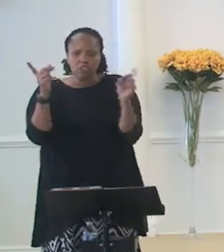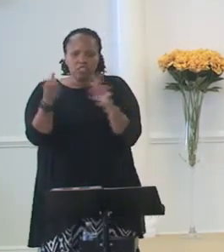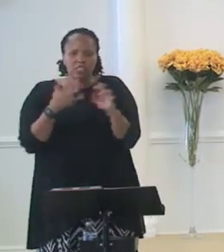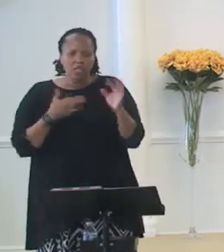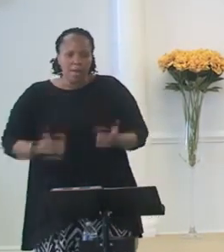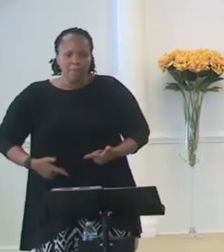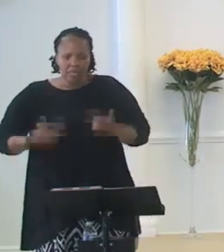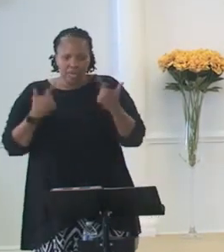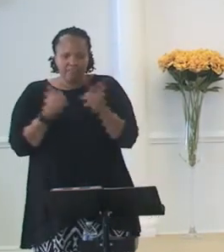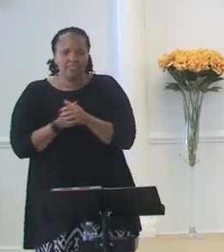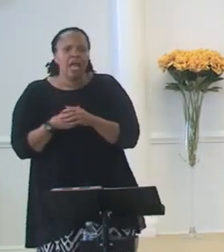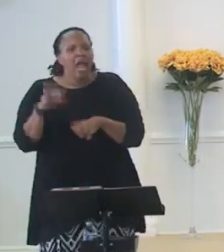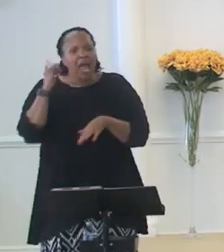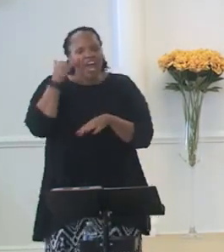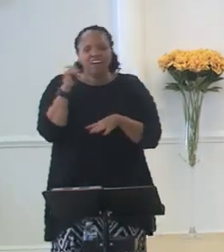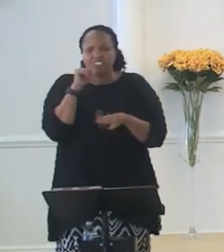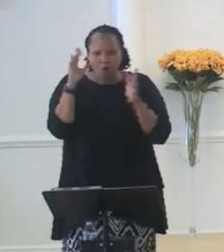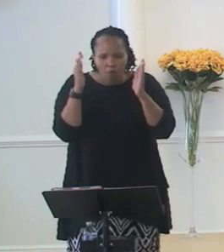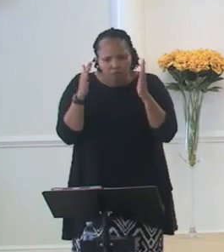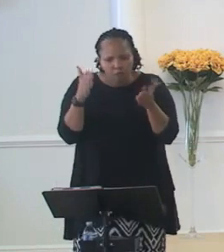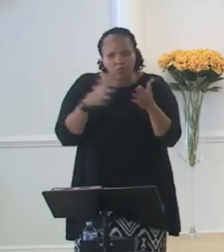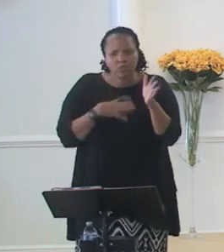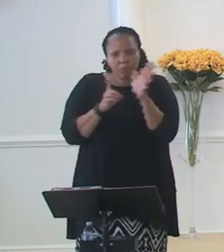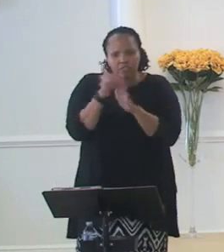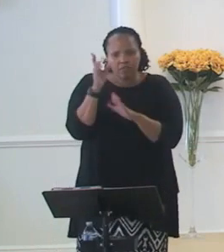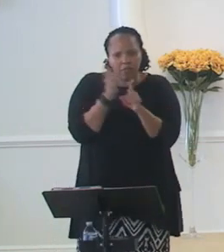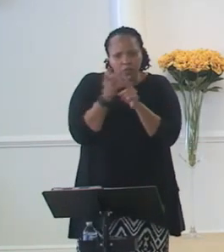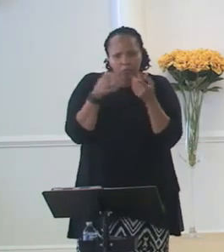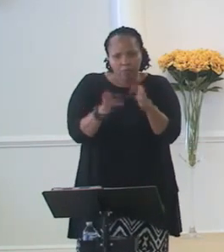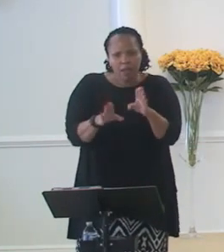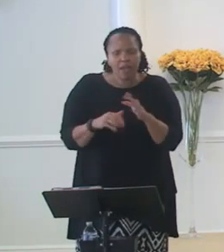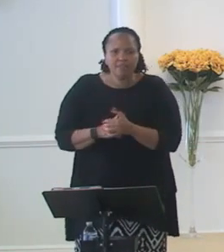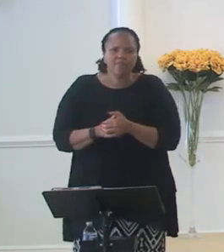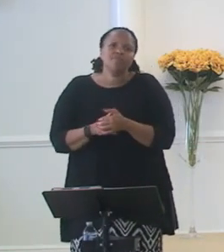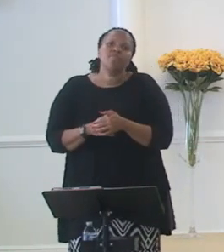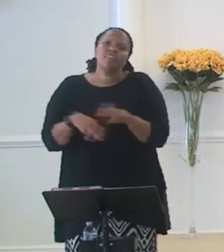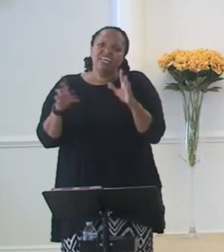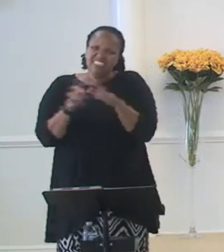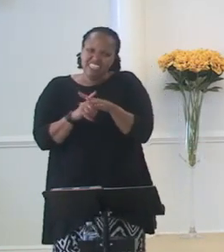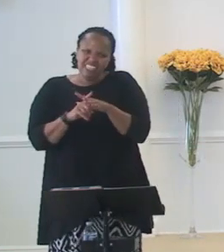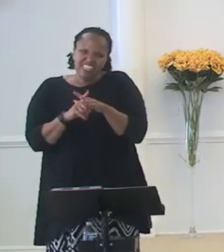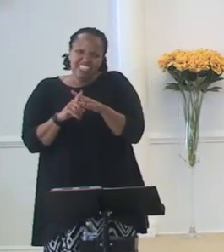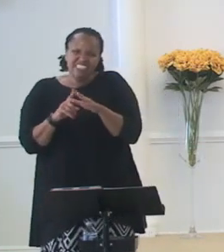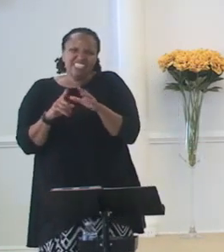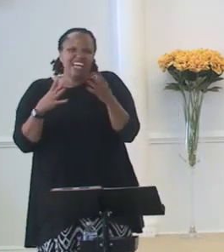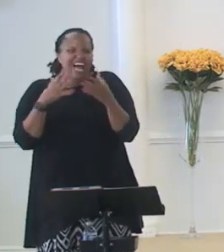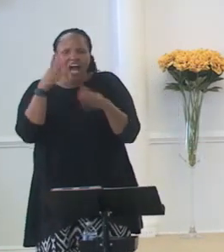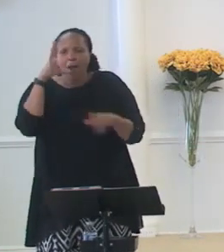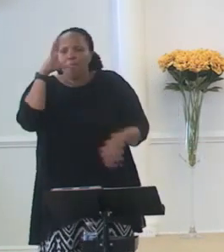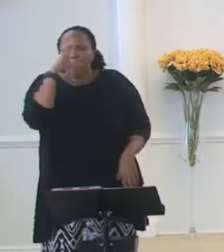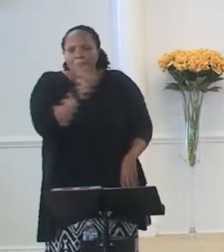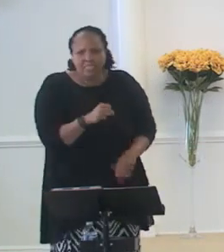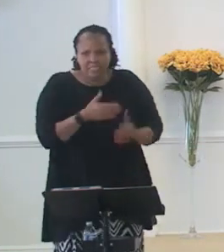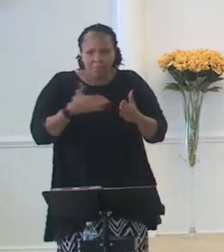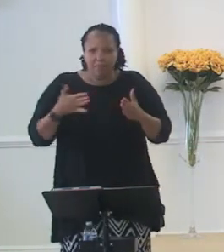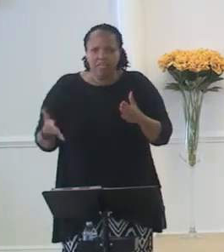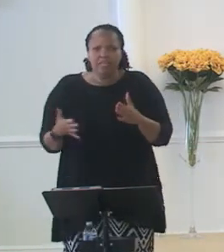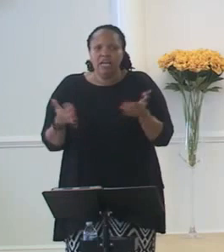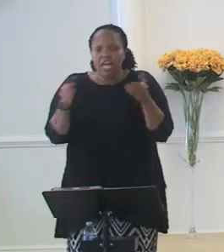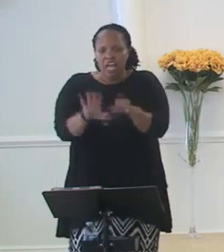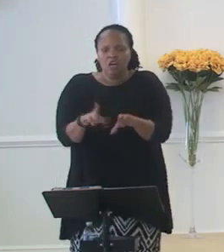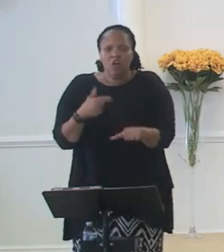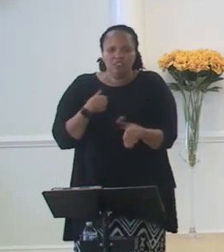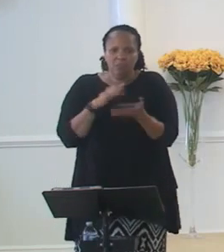my development the way it's supposed to do, then it'll slip away out of my handcuffs and cause me to